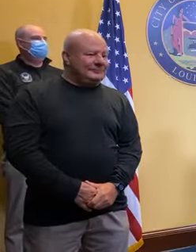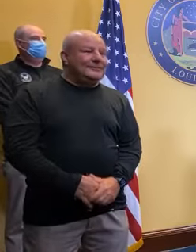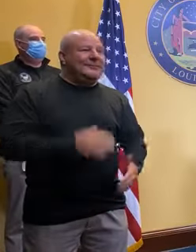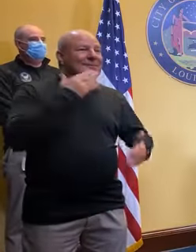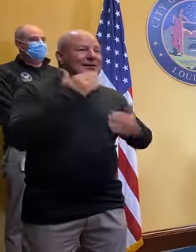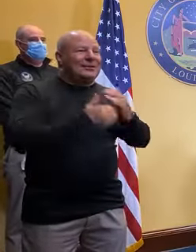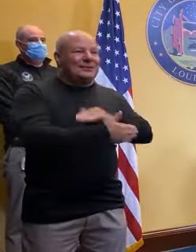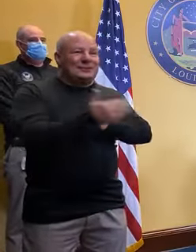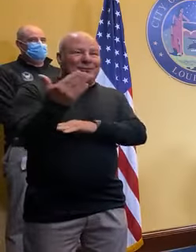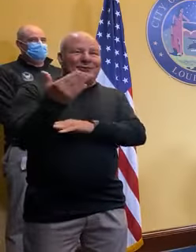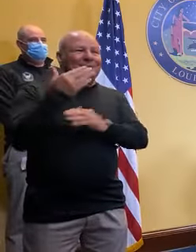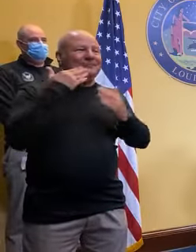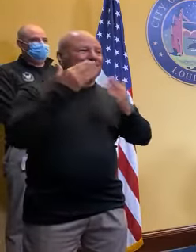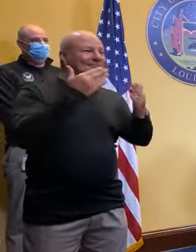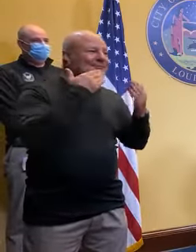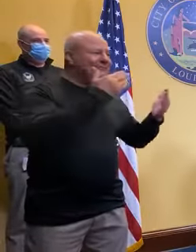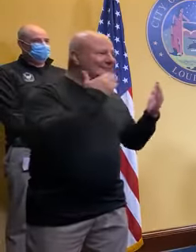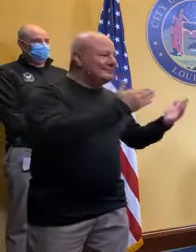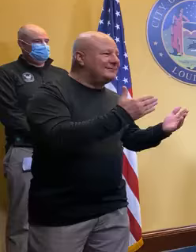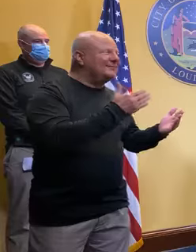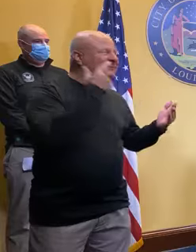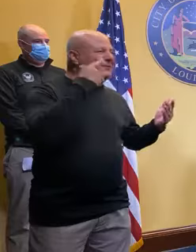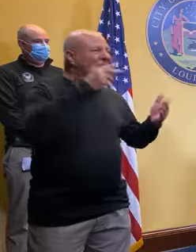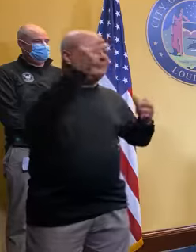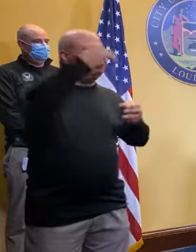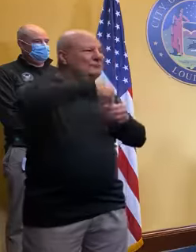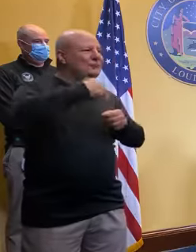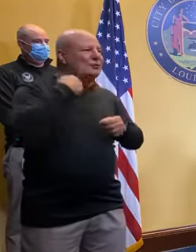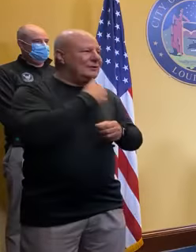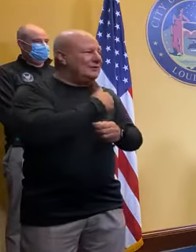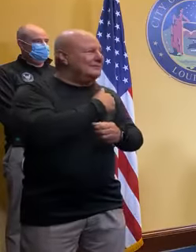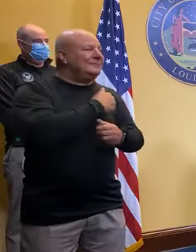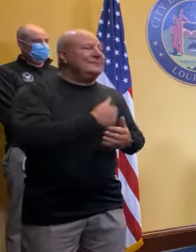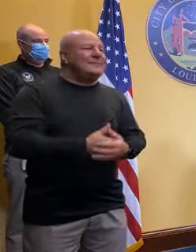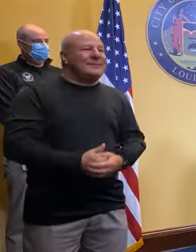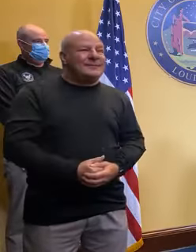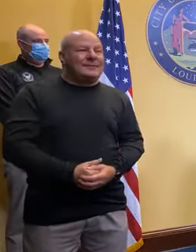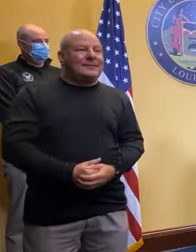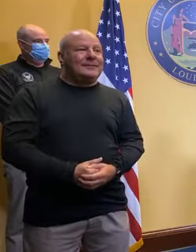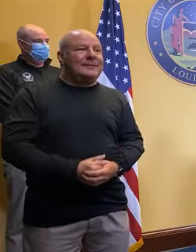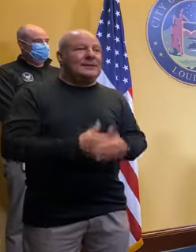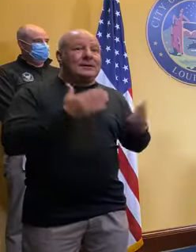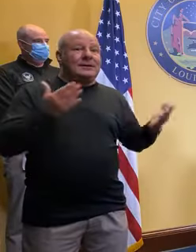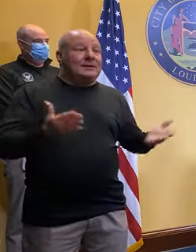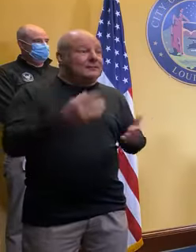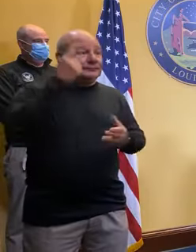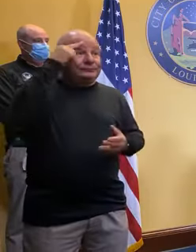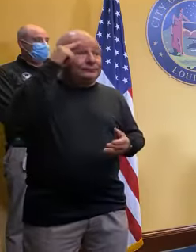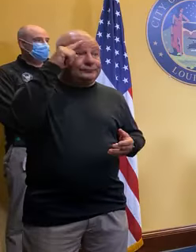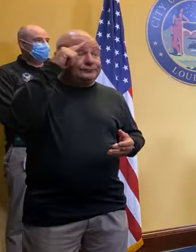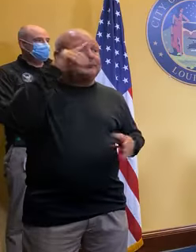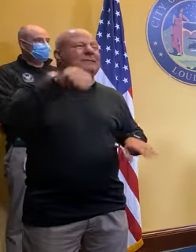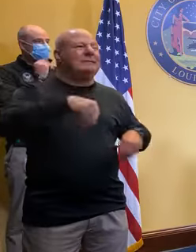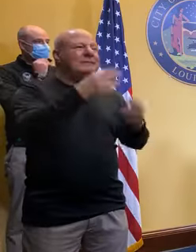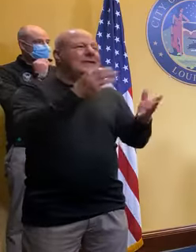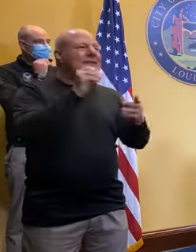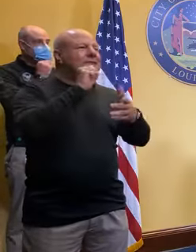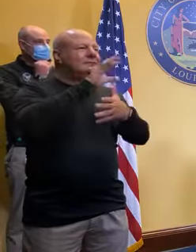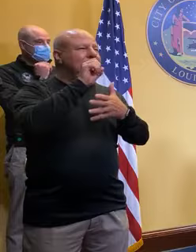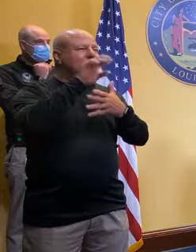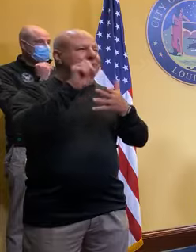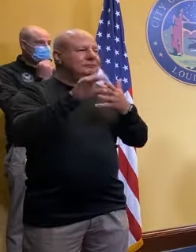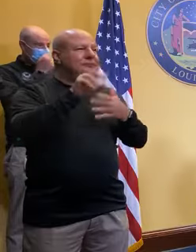Well, good morning, and thank you all so much for being here with us. Here to give you an update as it relates